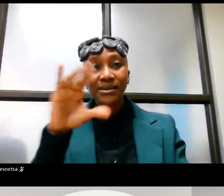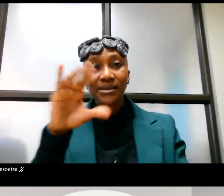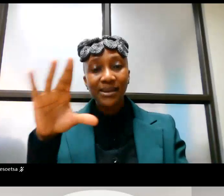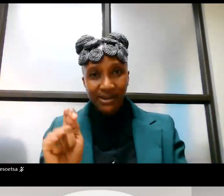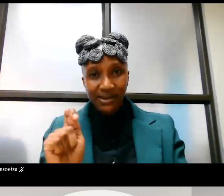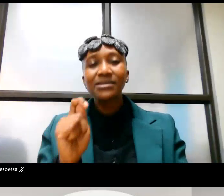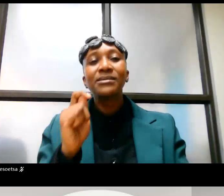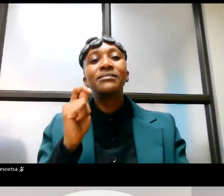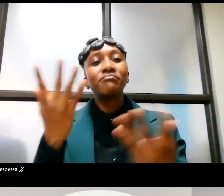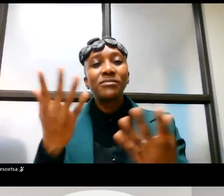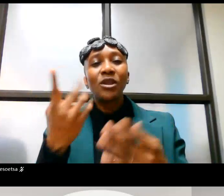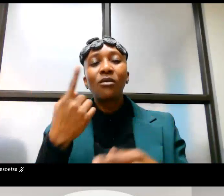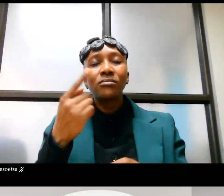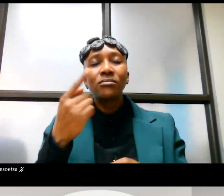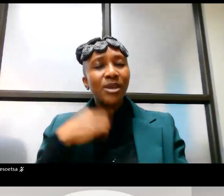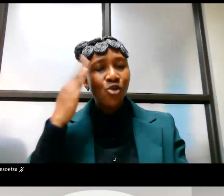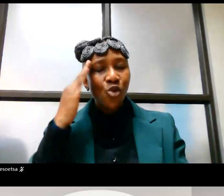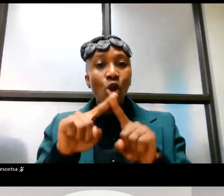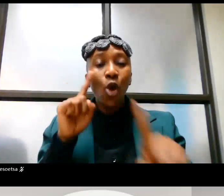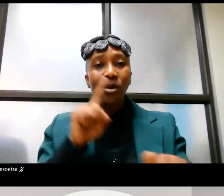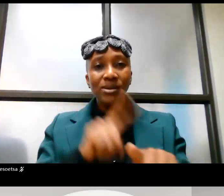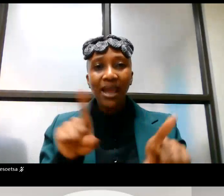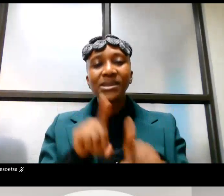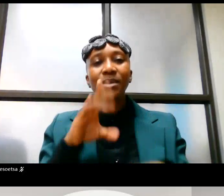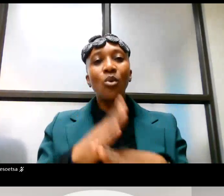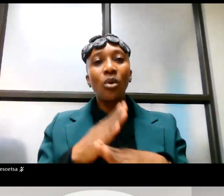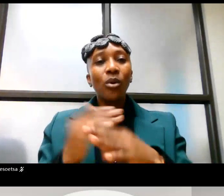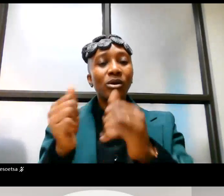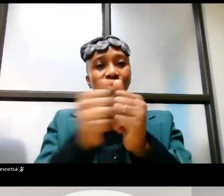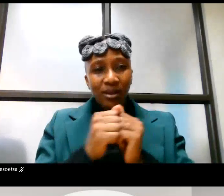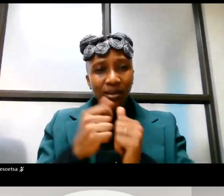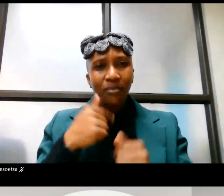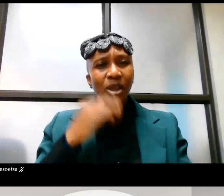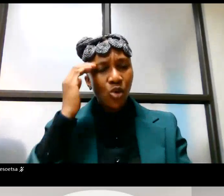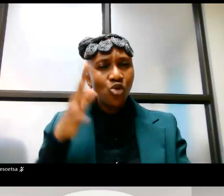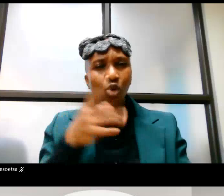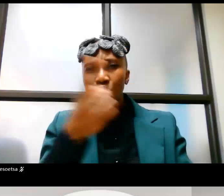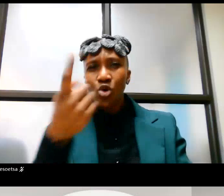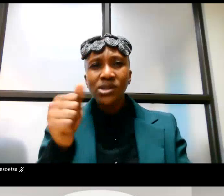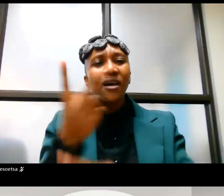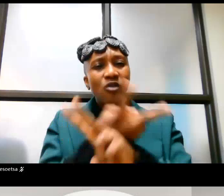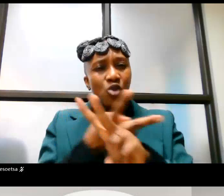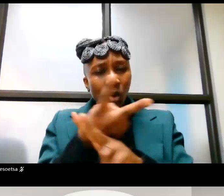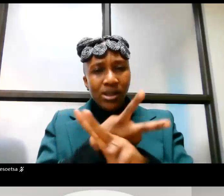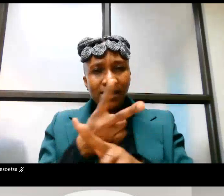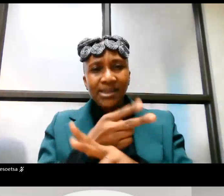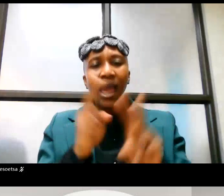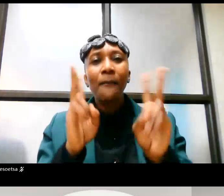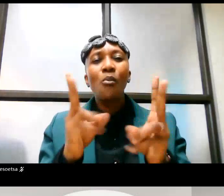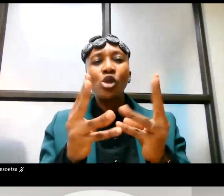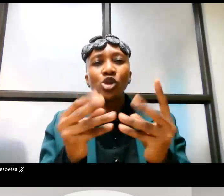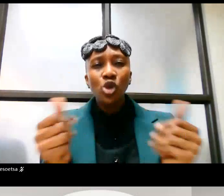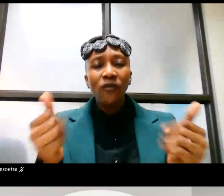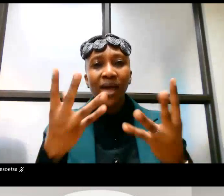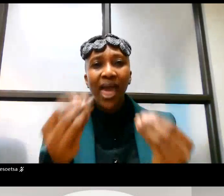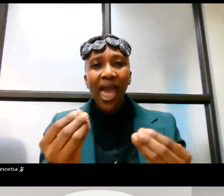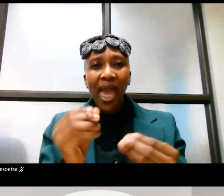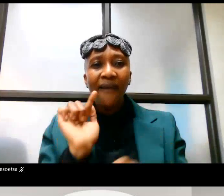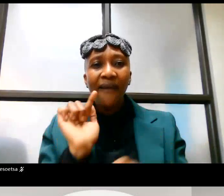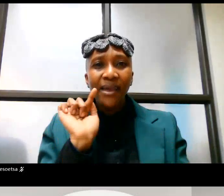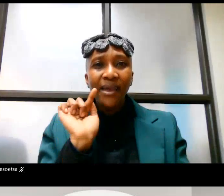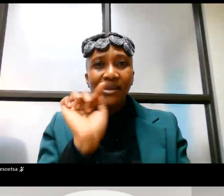PeopleSoft, when you go to PeopleSoft, have you noticed a button that says screen reader mode? I don't know if anybody has noticed that when you go to